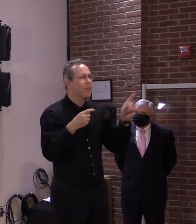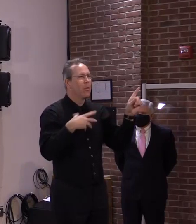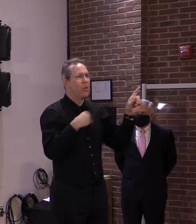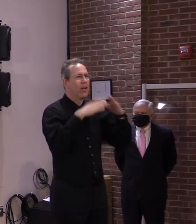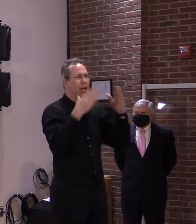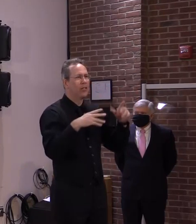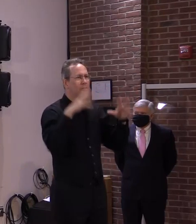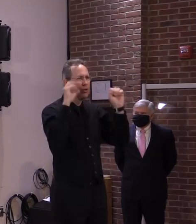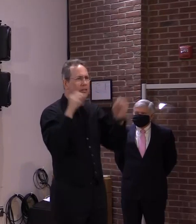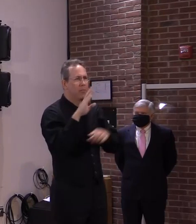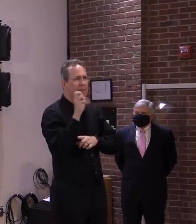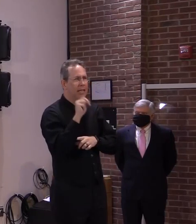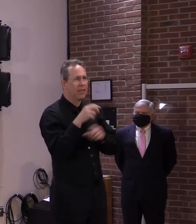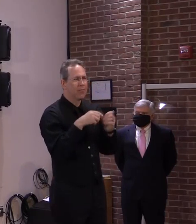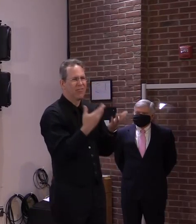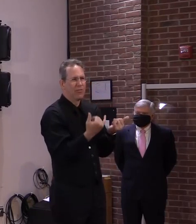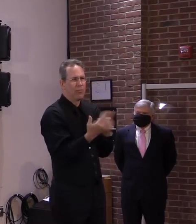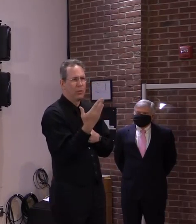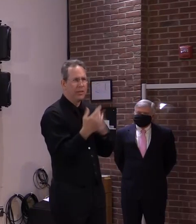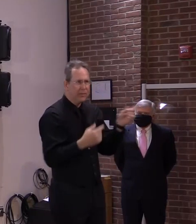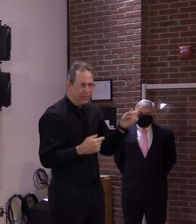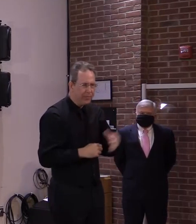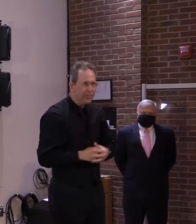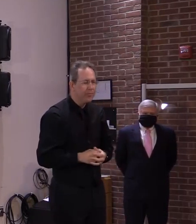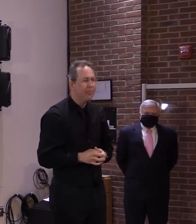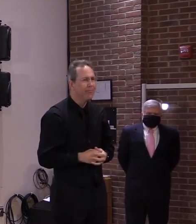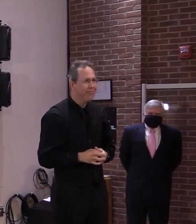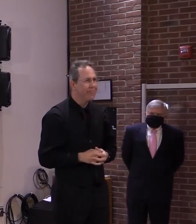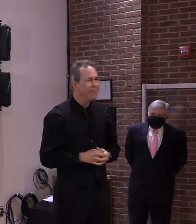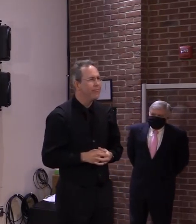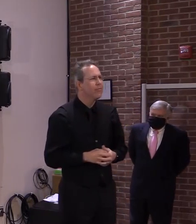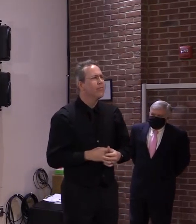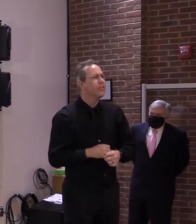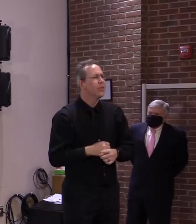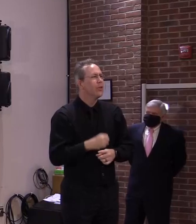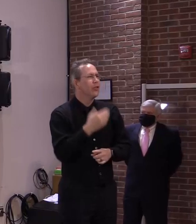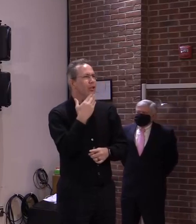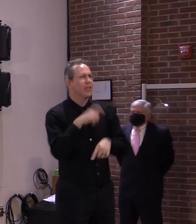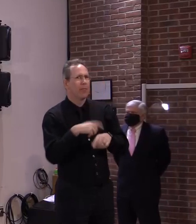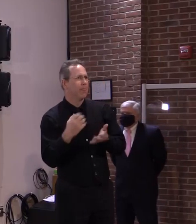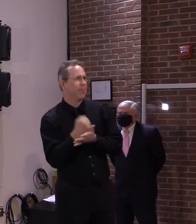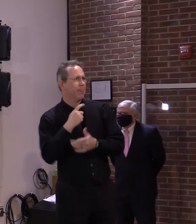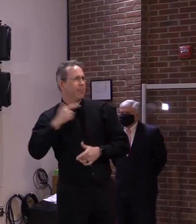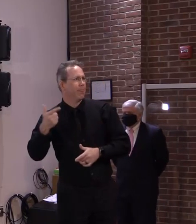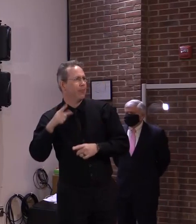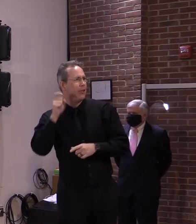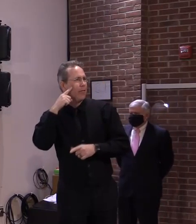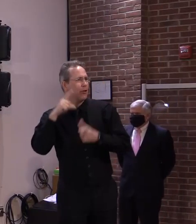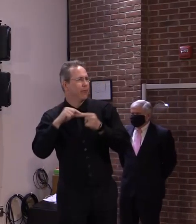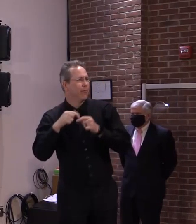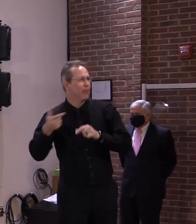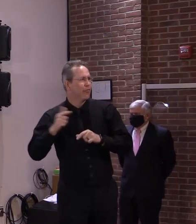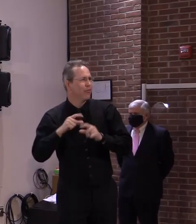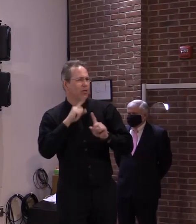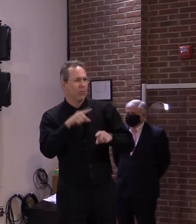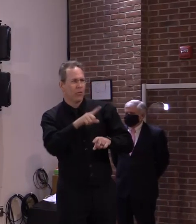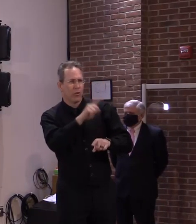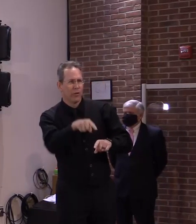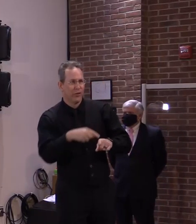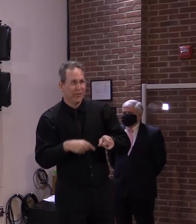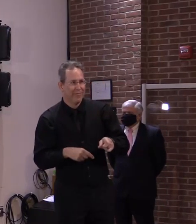we might be getting. So this would be a good time to segue to him, and then you could ask your second question to him. All right,